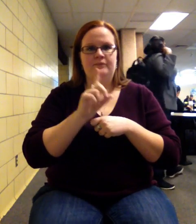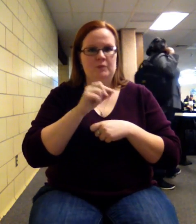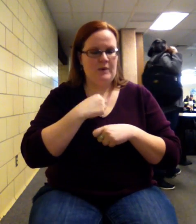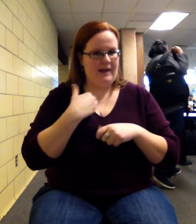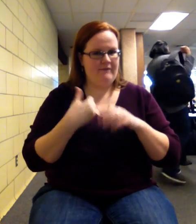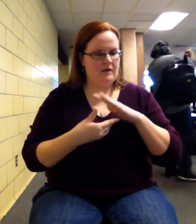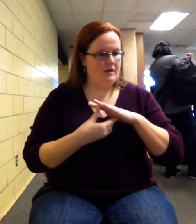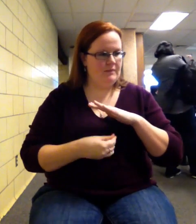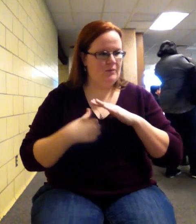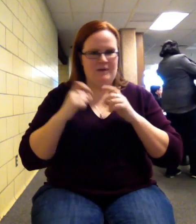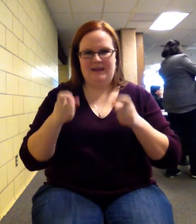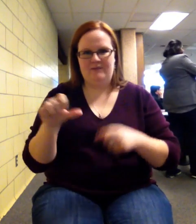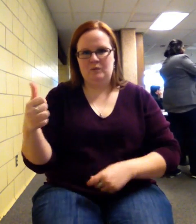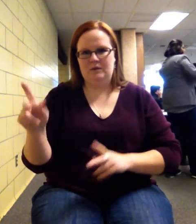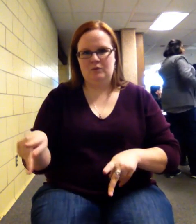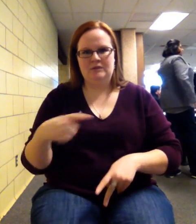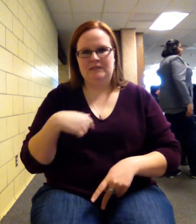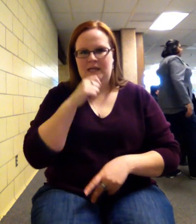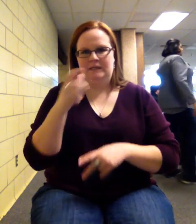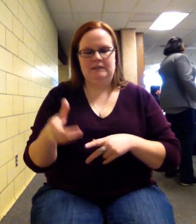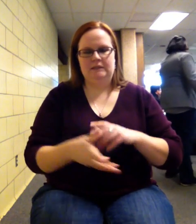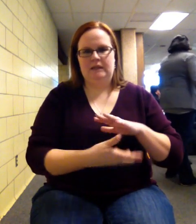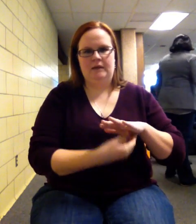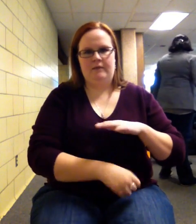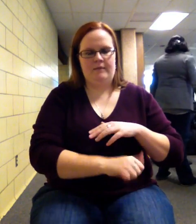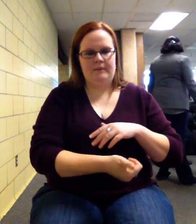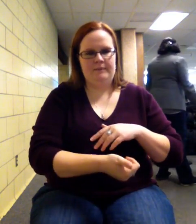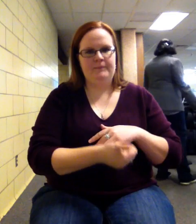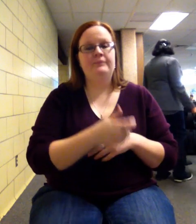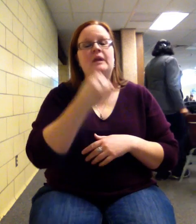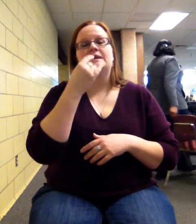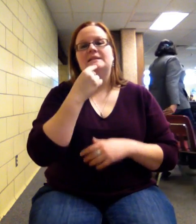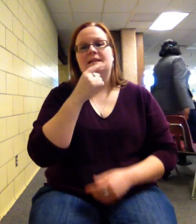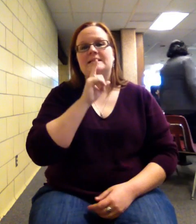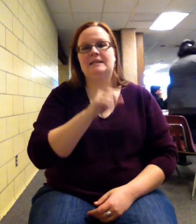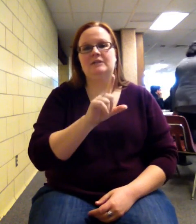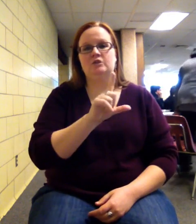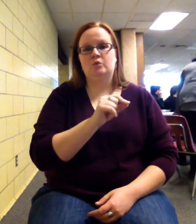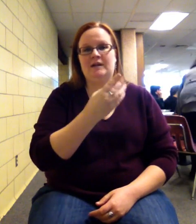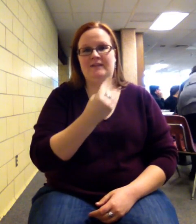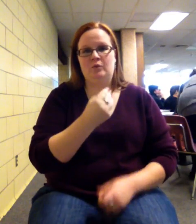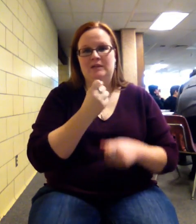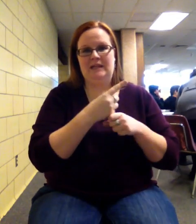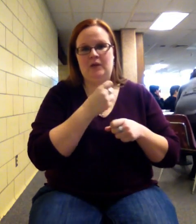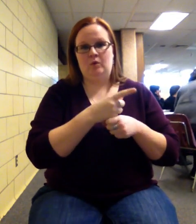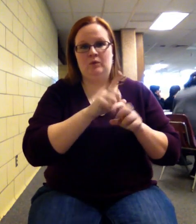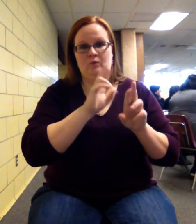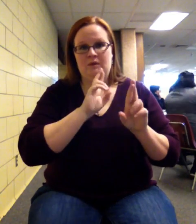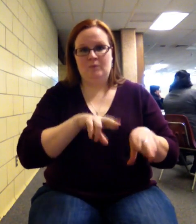oh, I gave it to somebody, and I didn't pull another one. It says that it's the 2014 annual report, but if you look at the year that